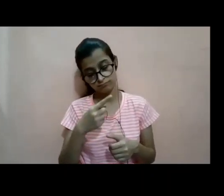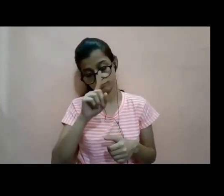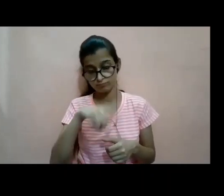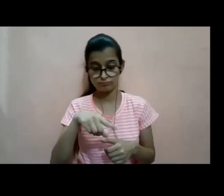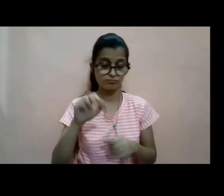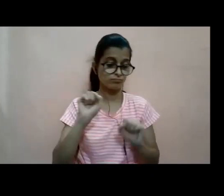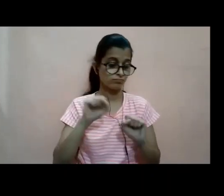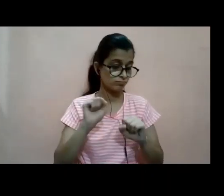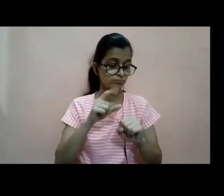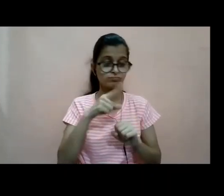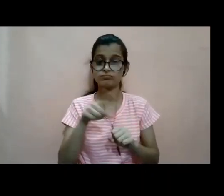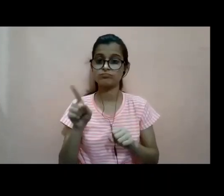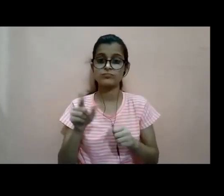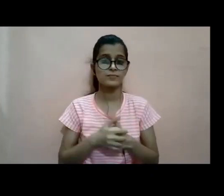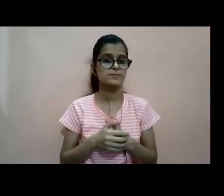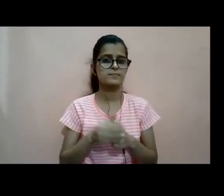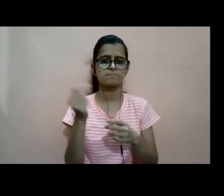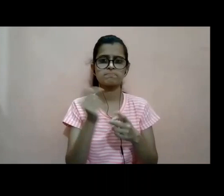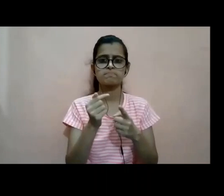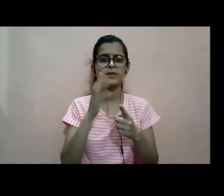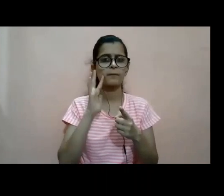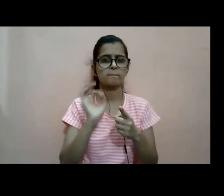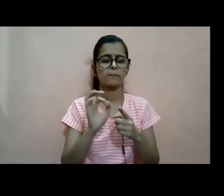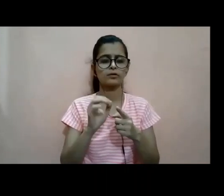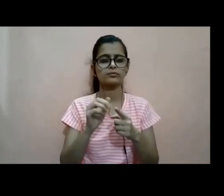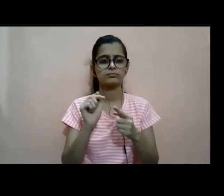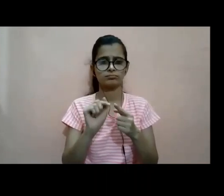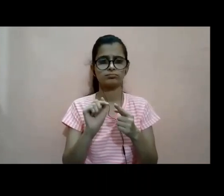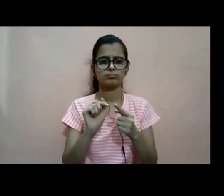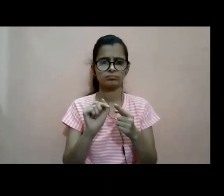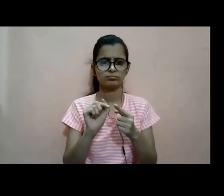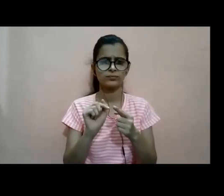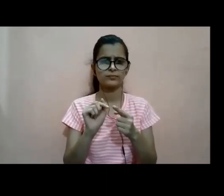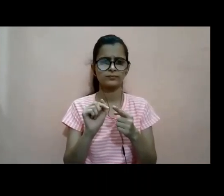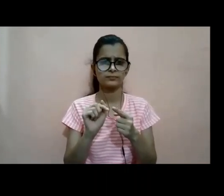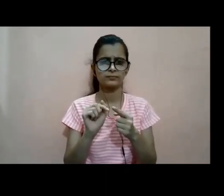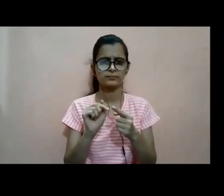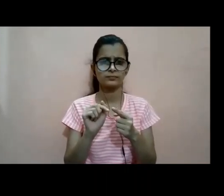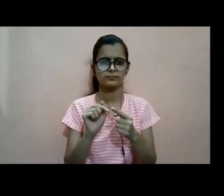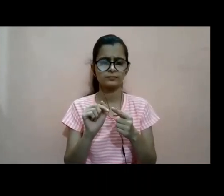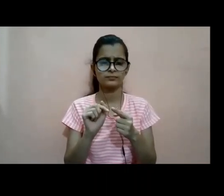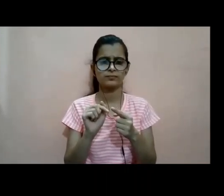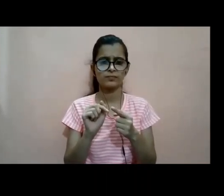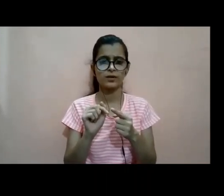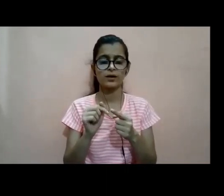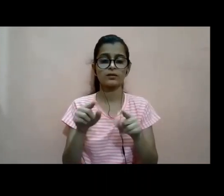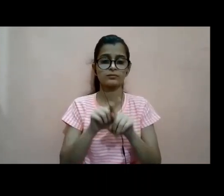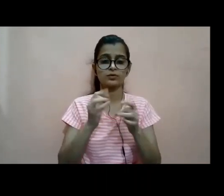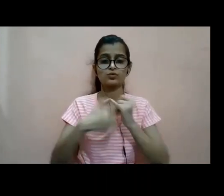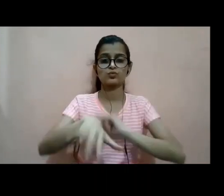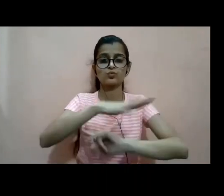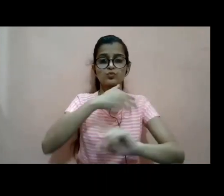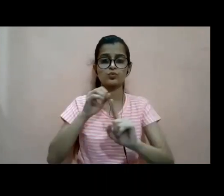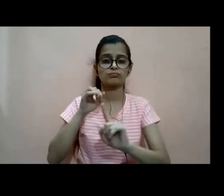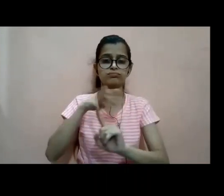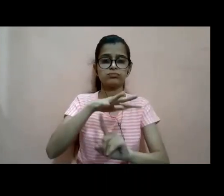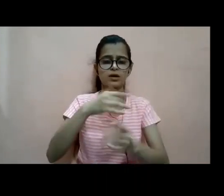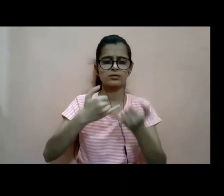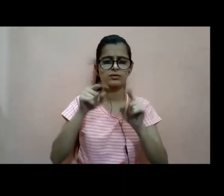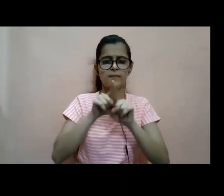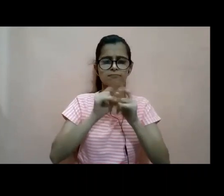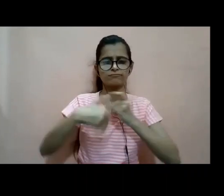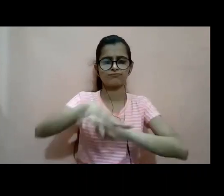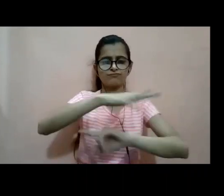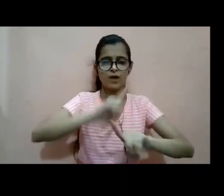that's a really important point around the psychosocial impacts of living in a society which does not